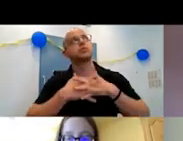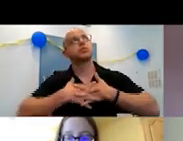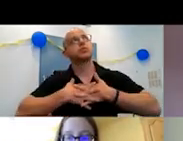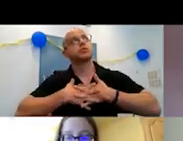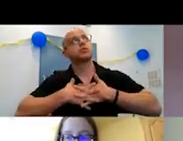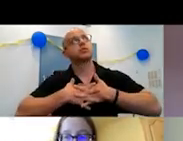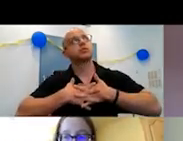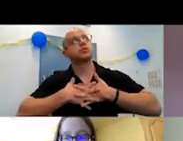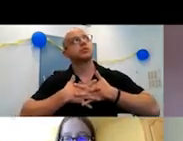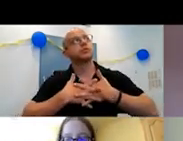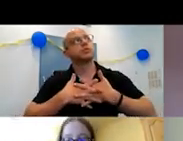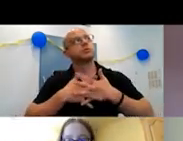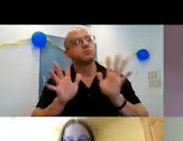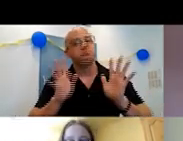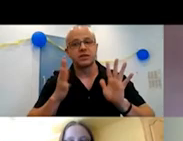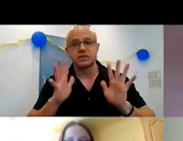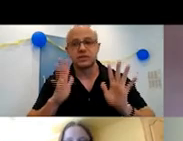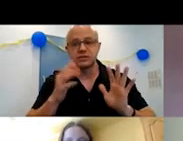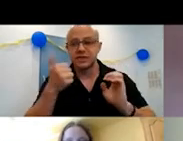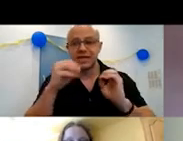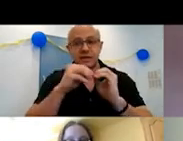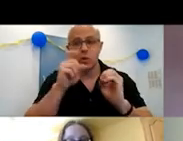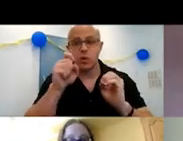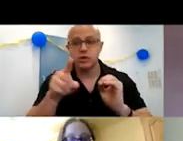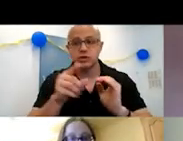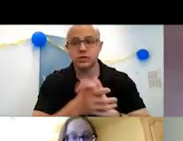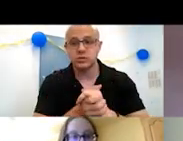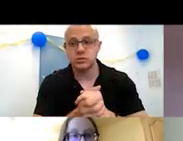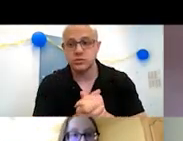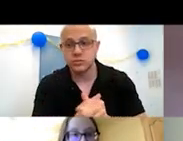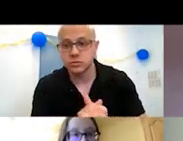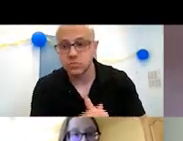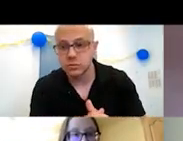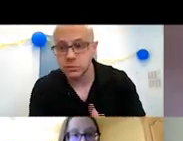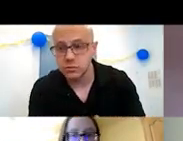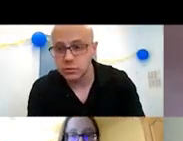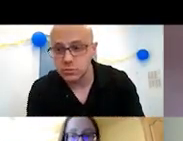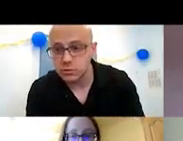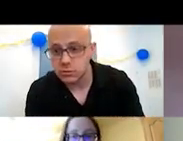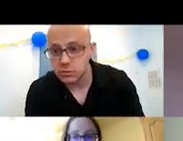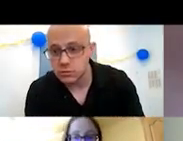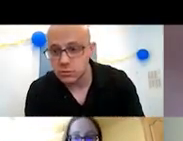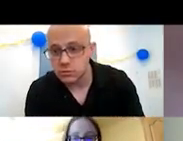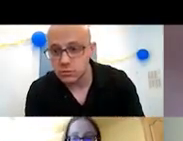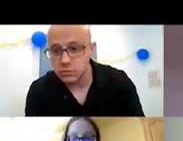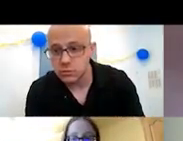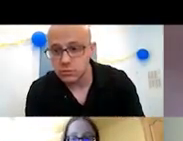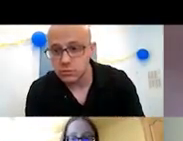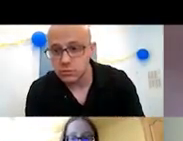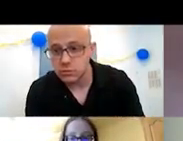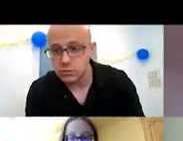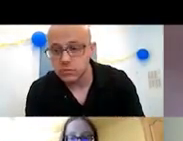few words. Yeah, I think that's it. Any more questions?